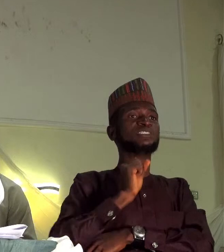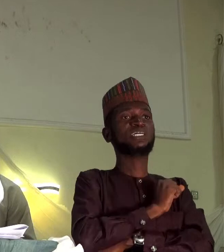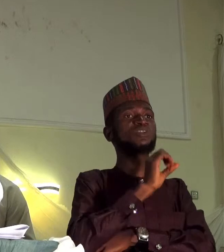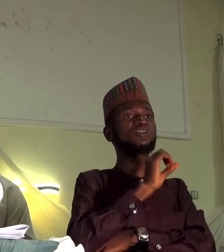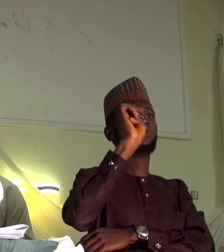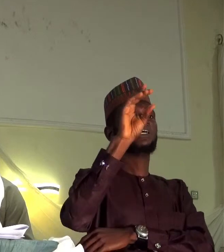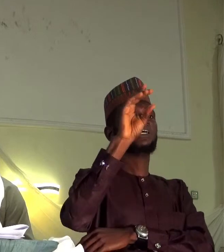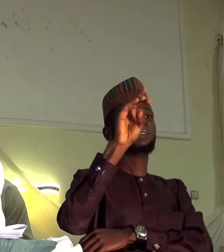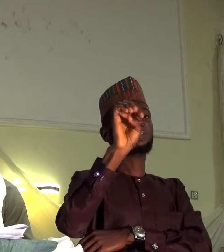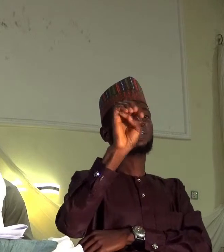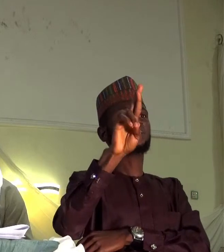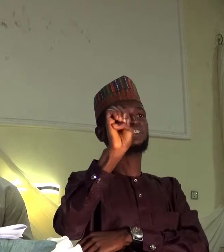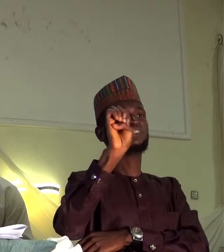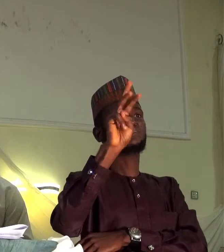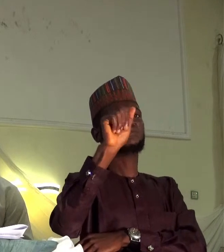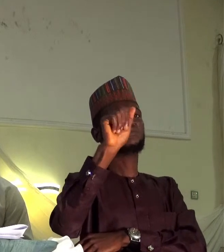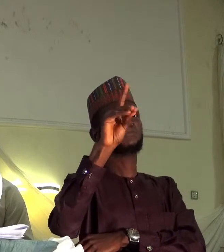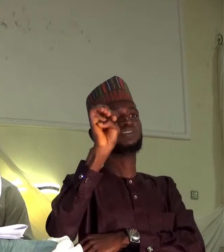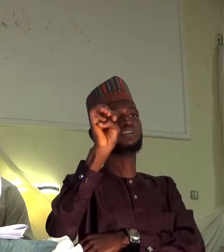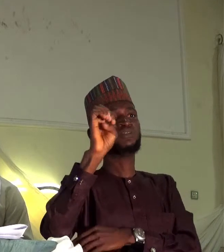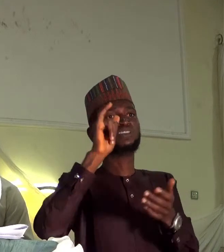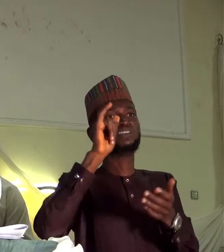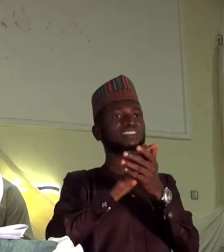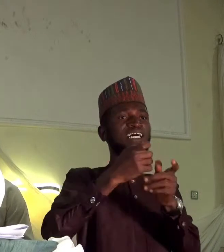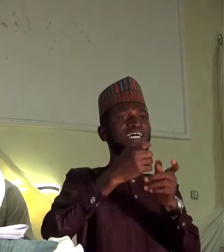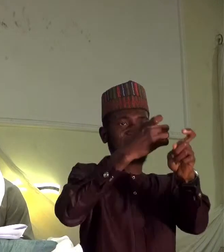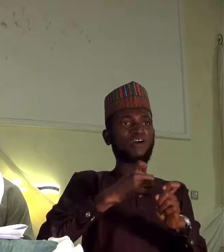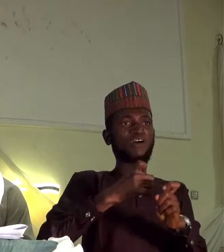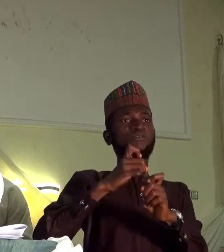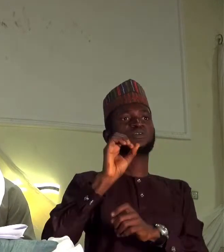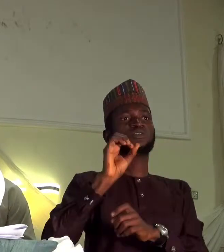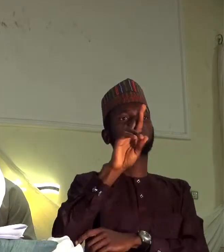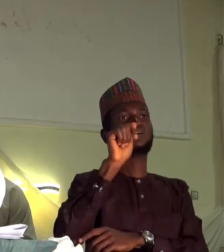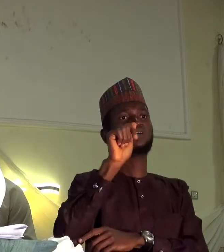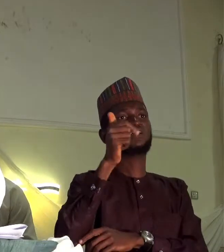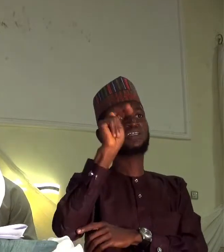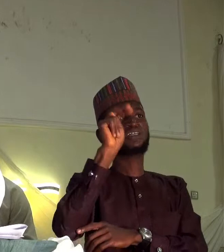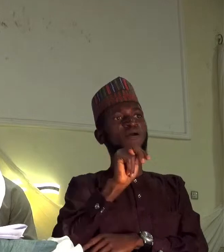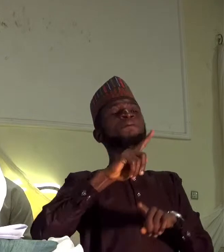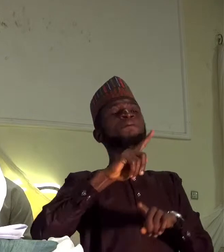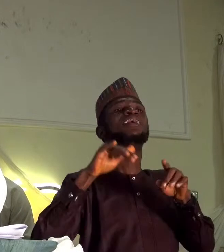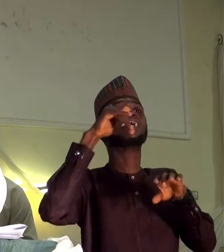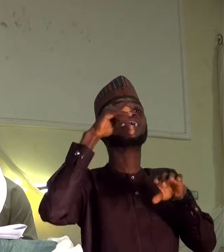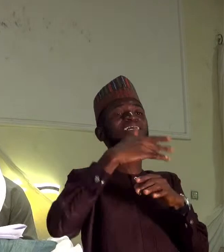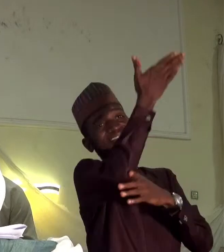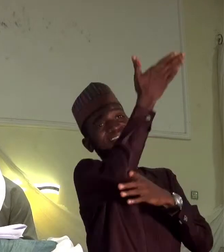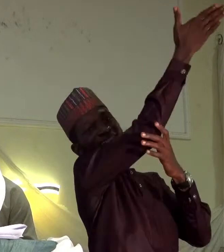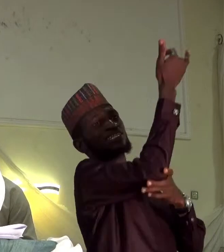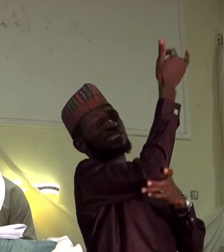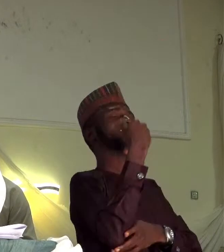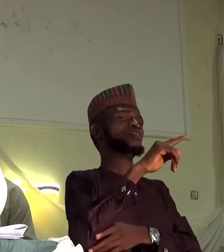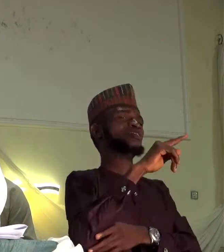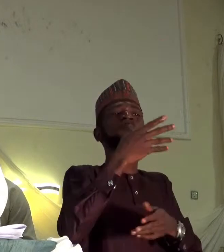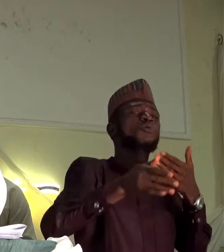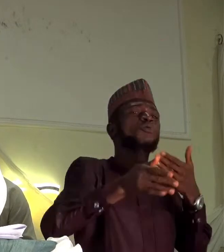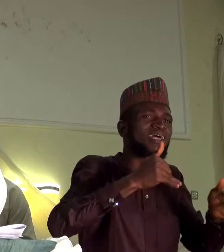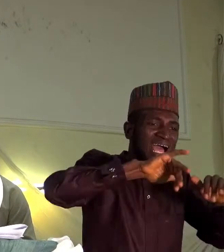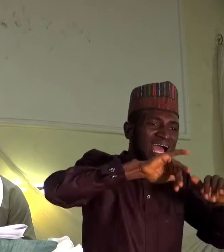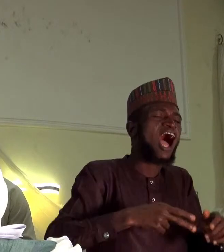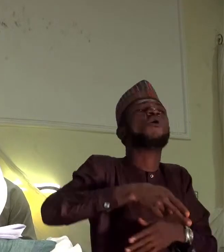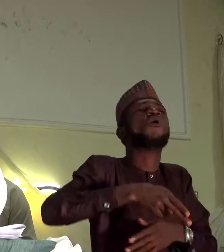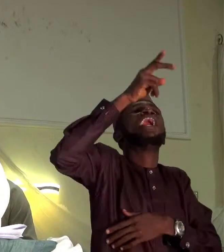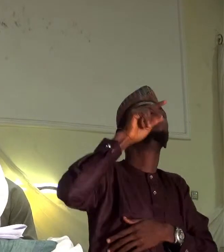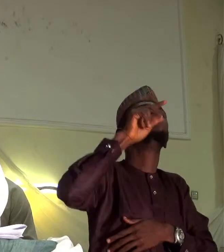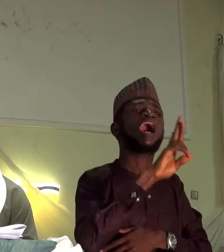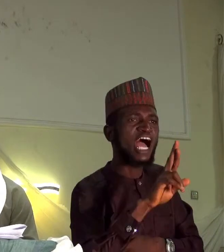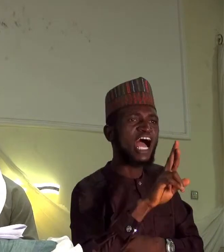ṣe lọ bẹ̀ lọ́dọ̀ tiwọn náà àwọn ti gbà pé òfin leléyìí regardless of your status nítorí ọjẹ́ òfin wa yóò